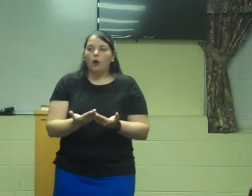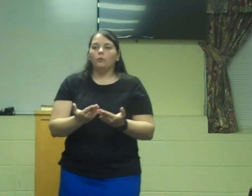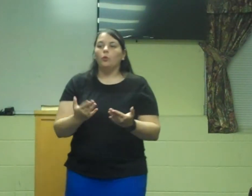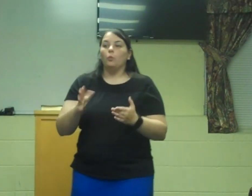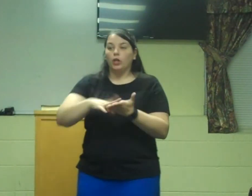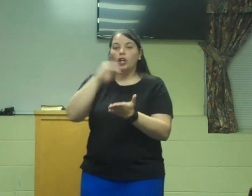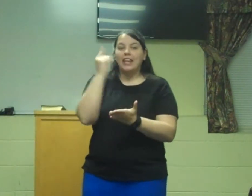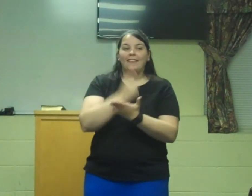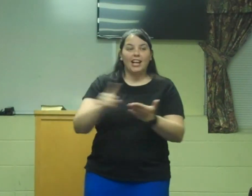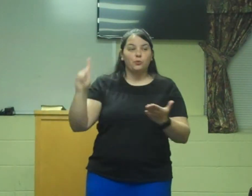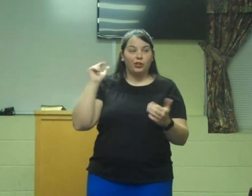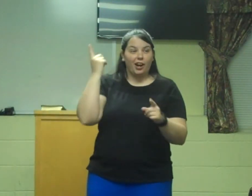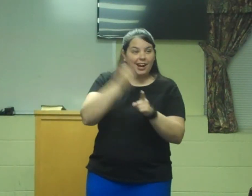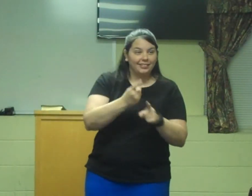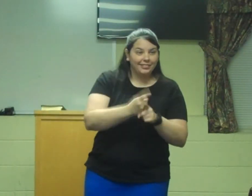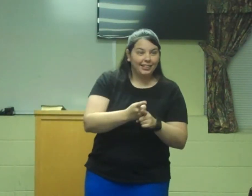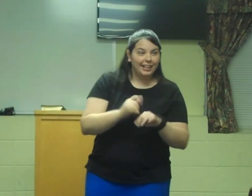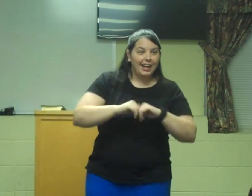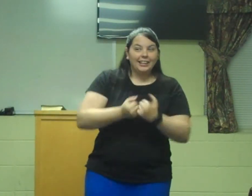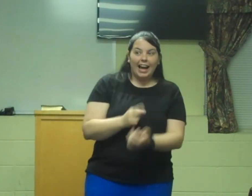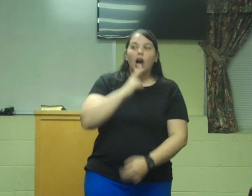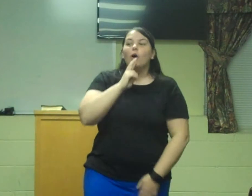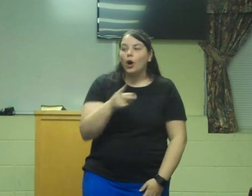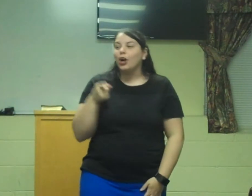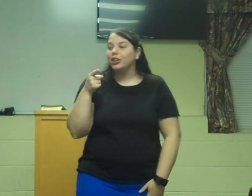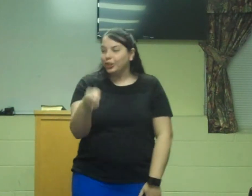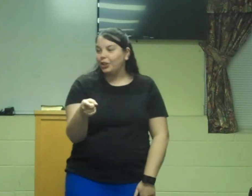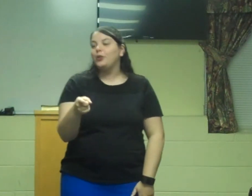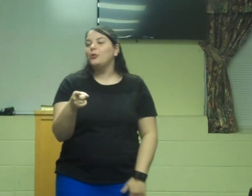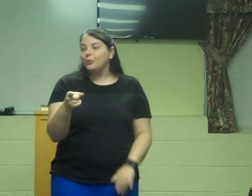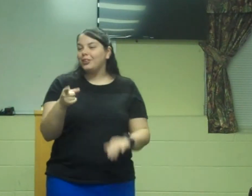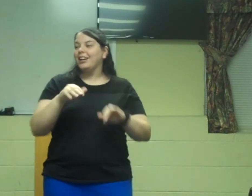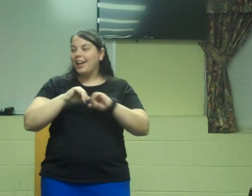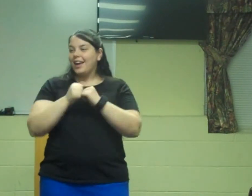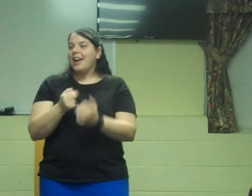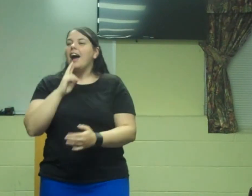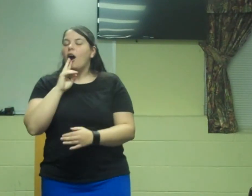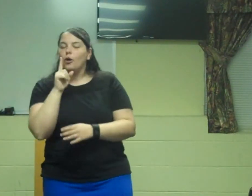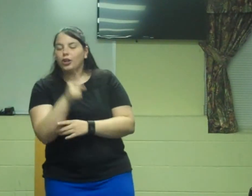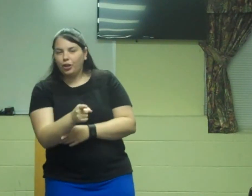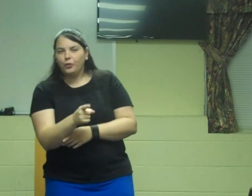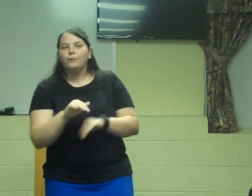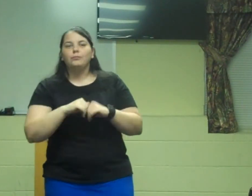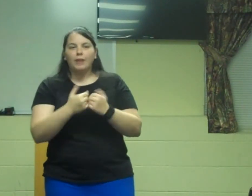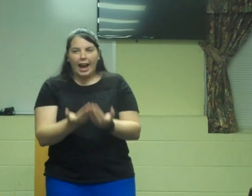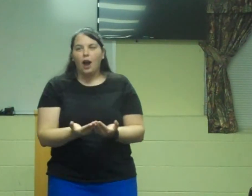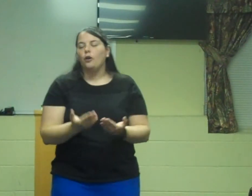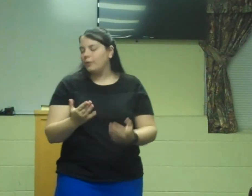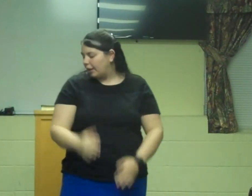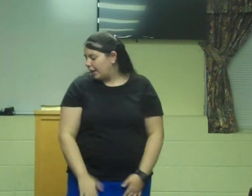How? We learned that last week, right? How are you? How.